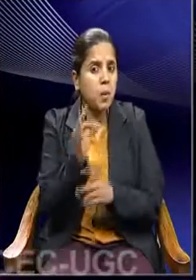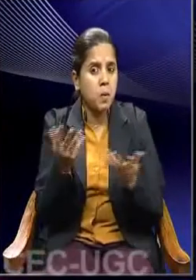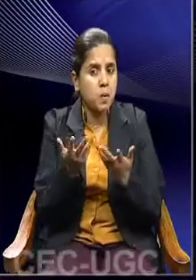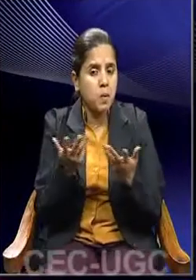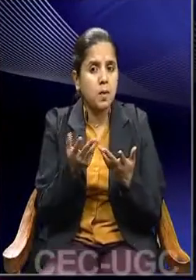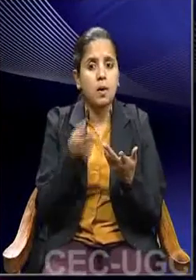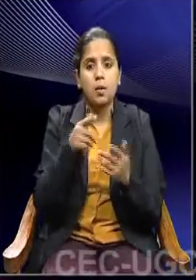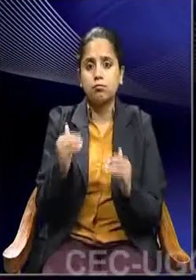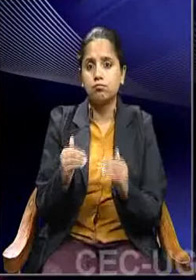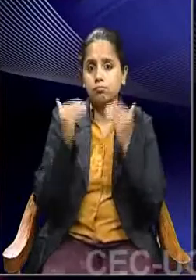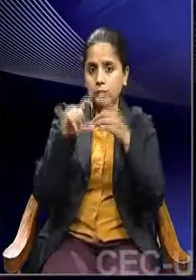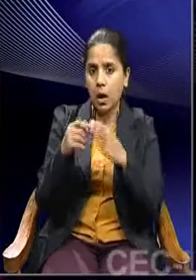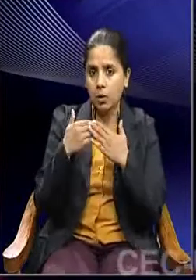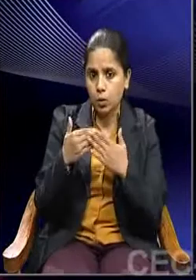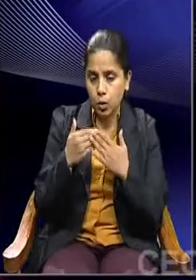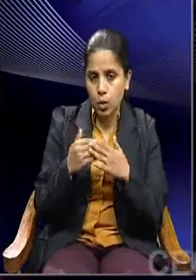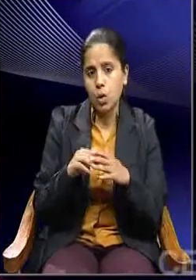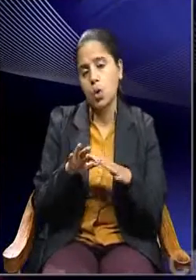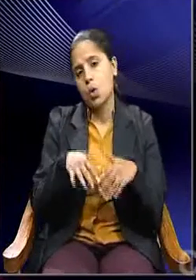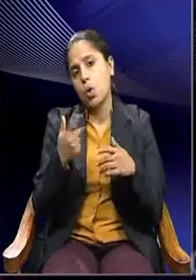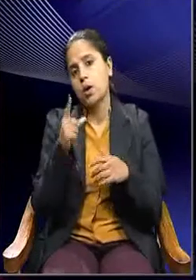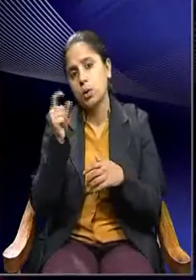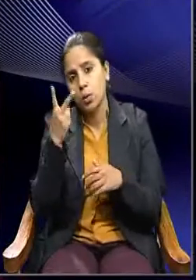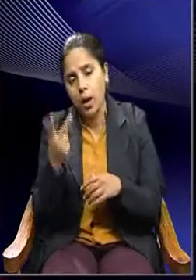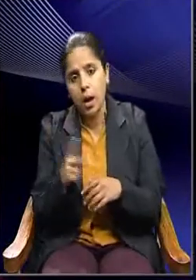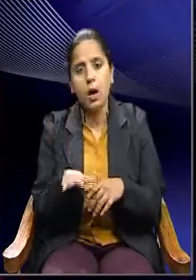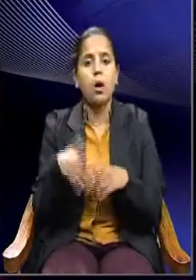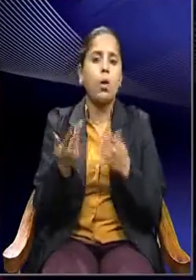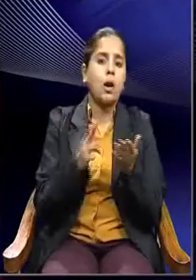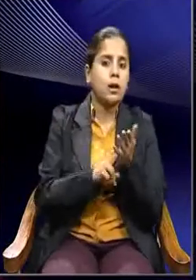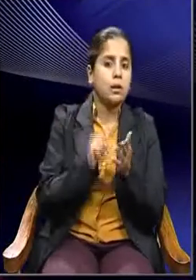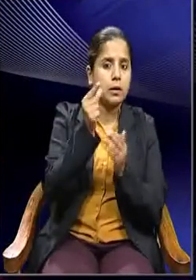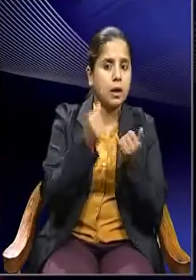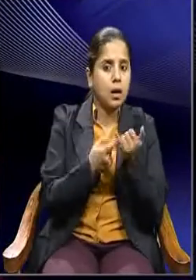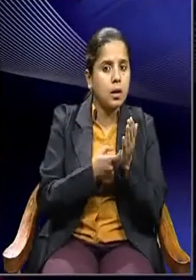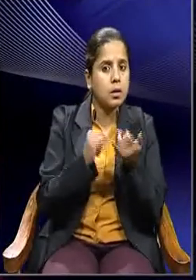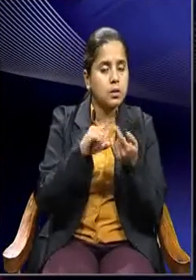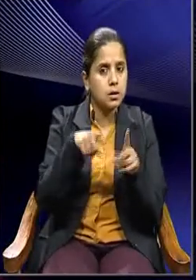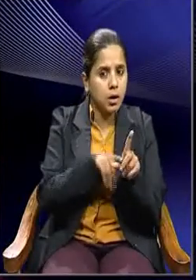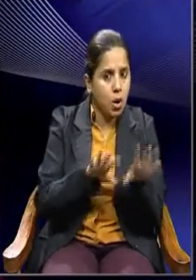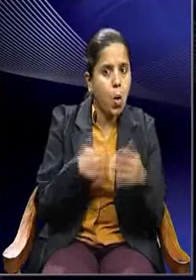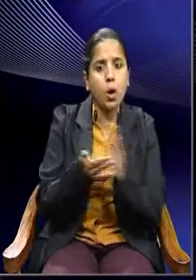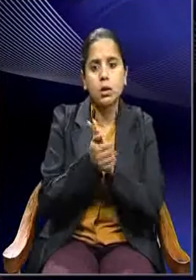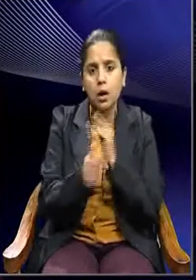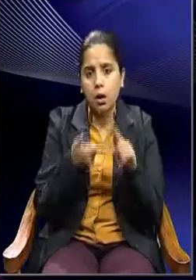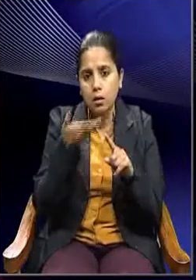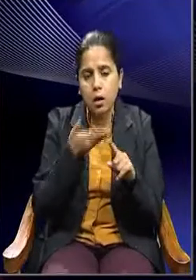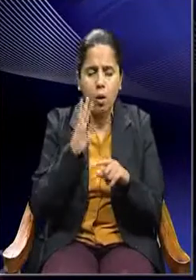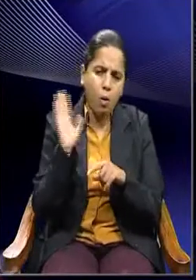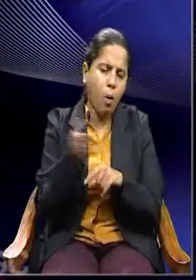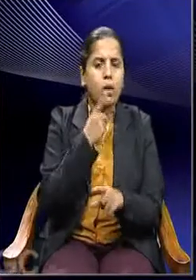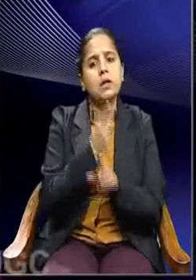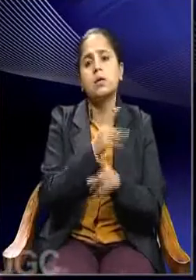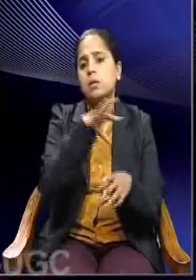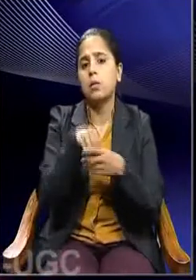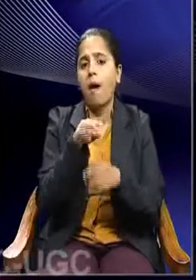higher education to secondary to nursery to even vocational. Let's now look at some of